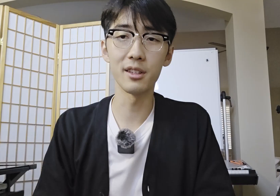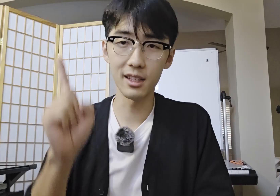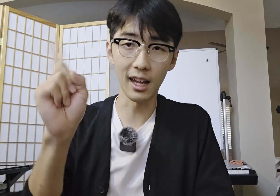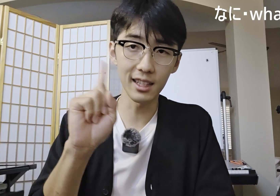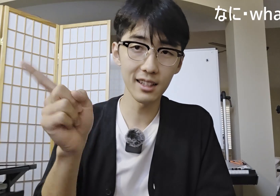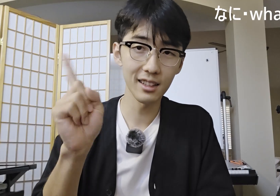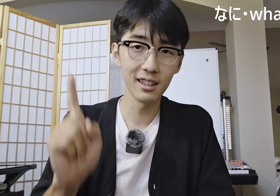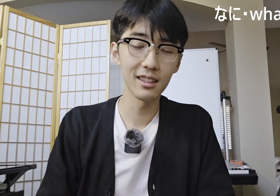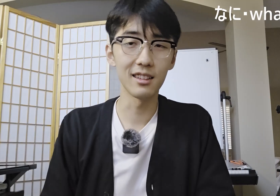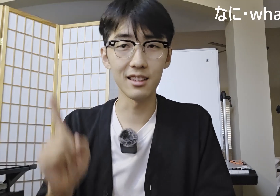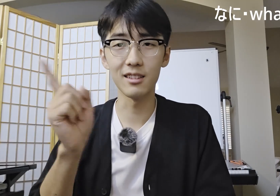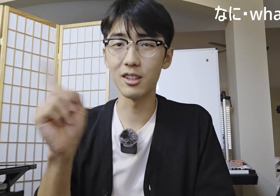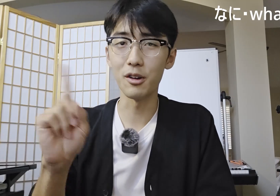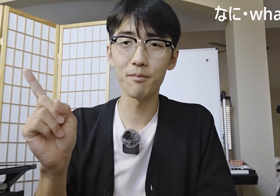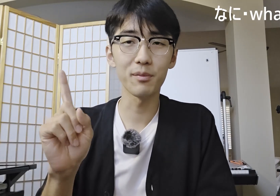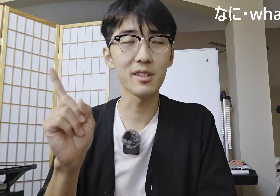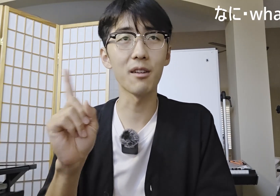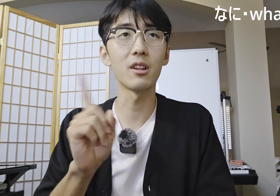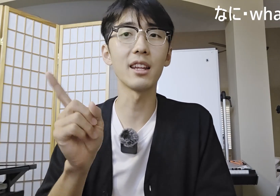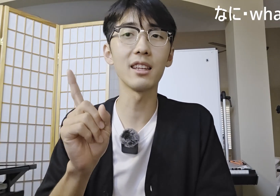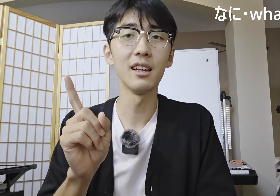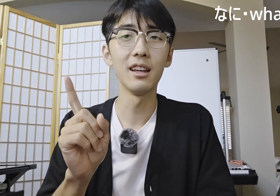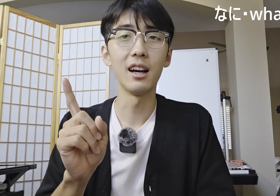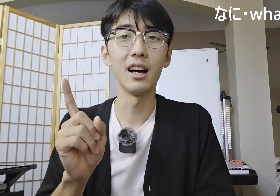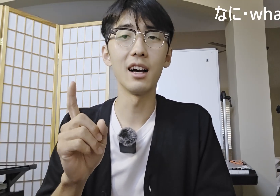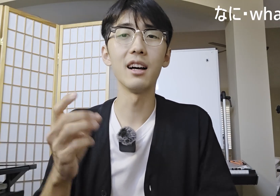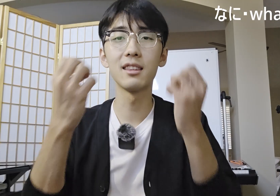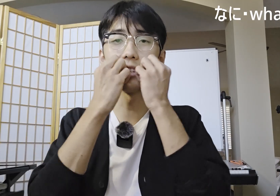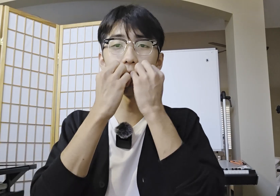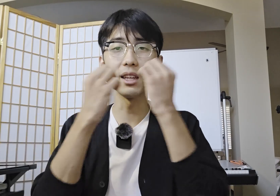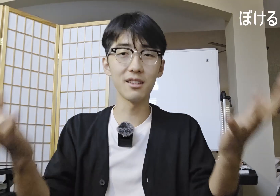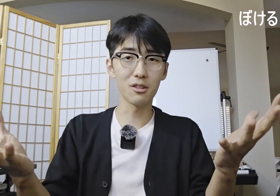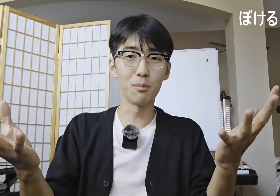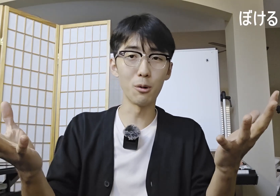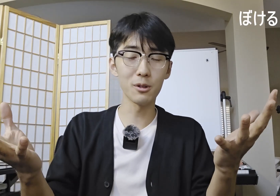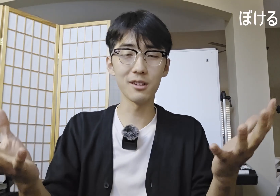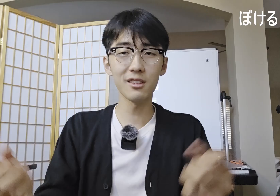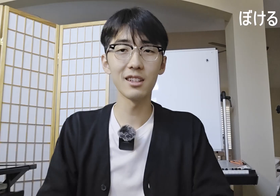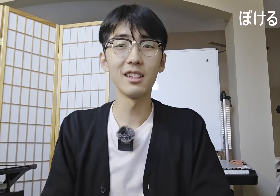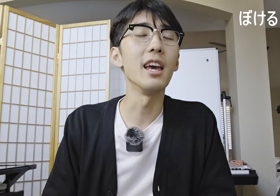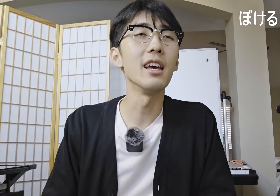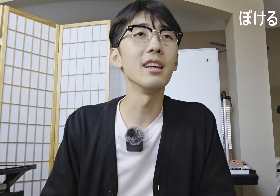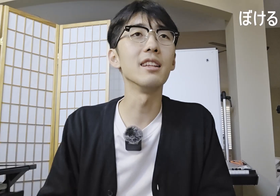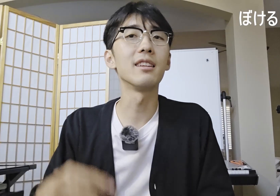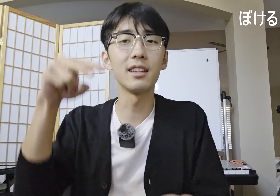was nani. This is, sign for nani. This means to bow suru, and this